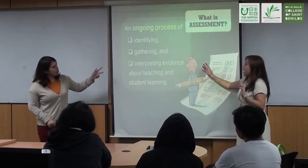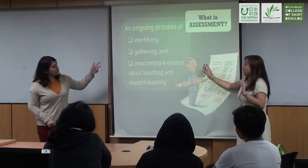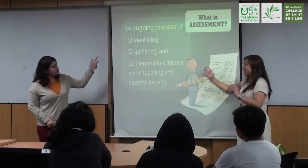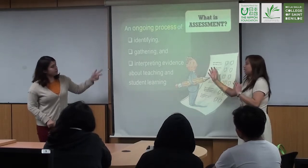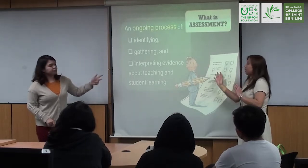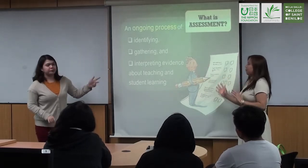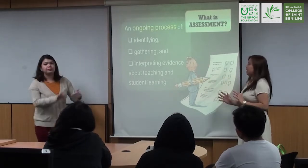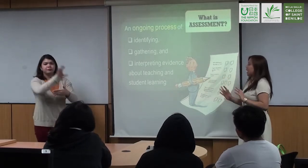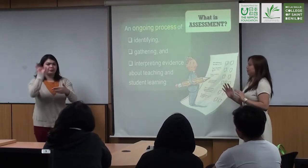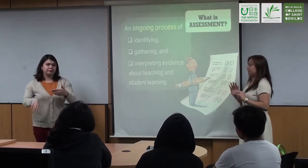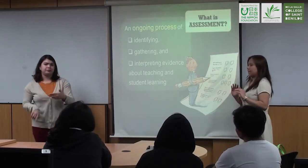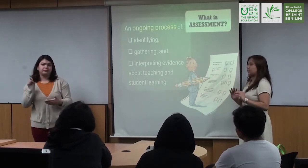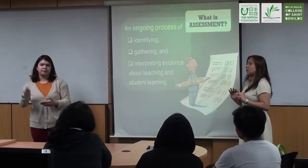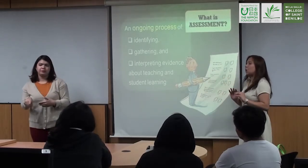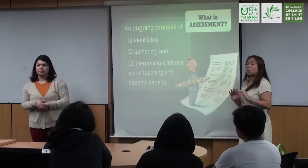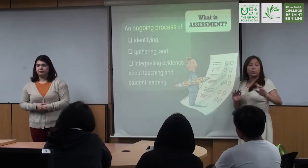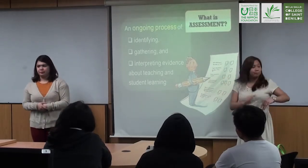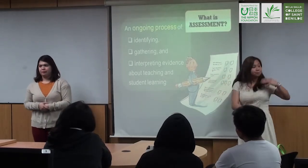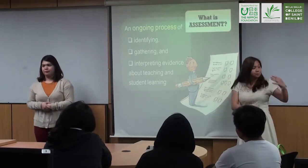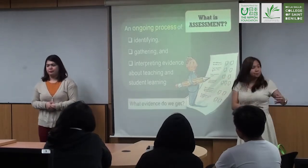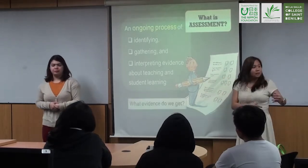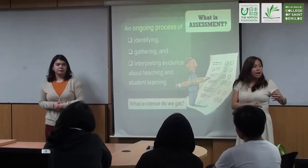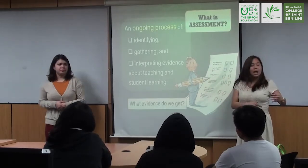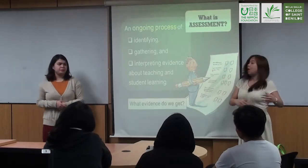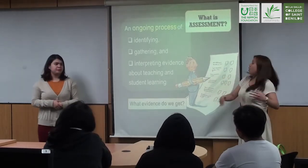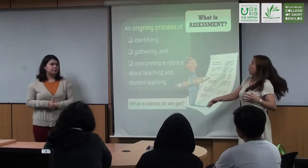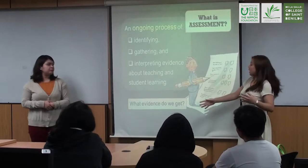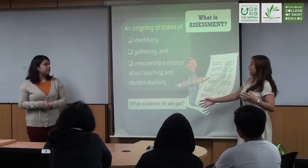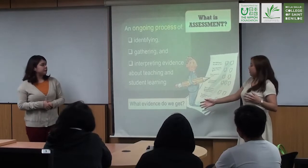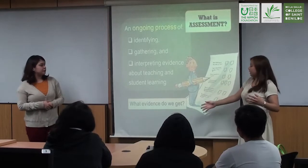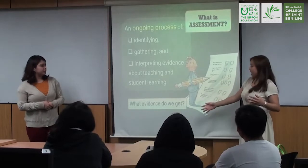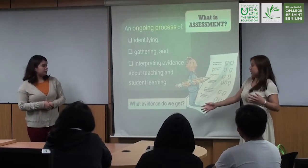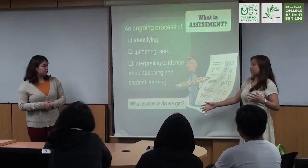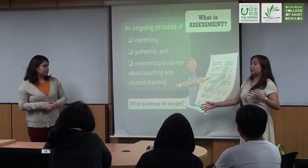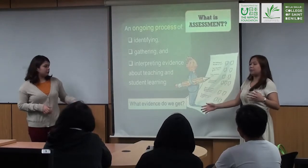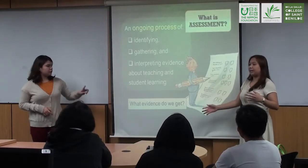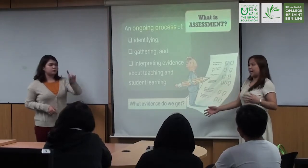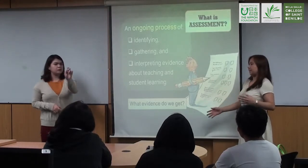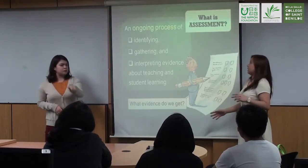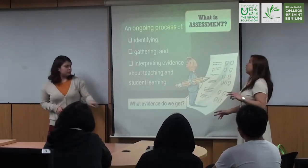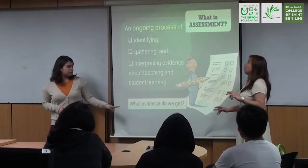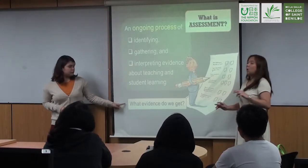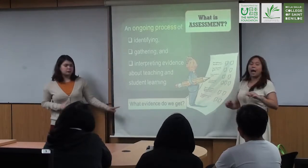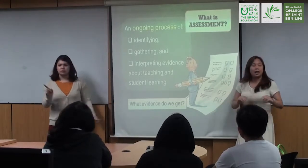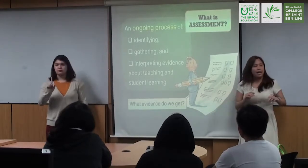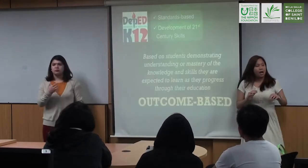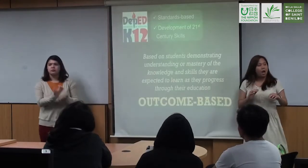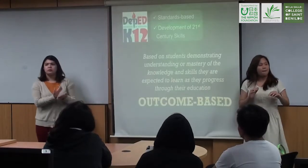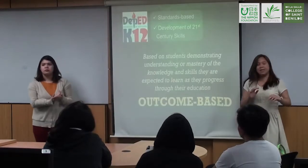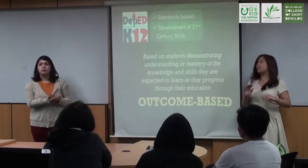interpret, and then interpret evidence. So what evidence do we get?